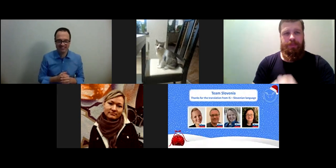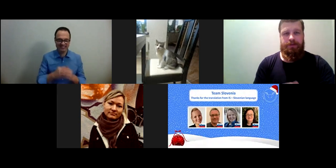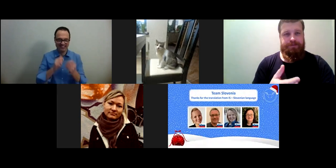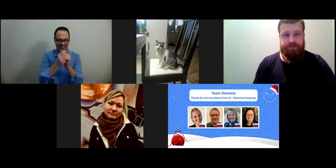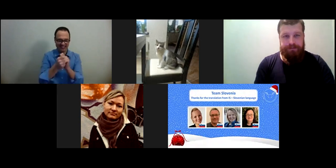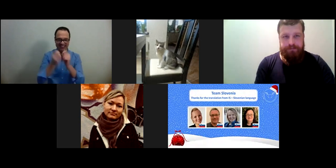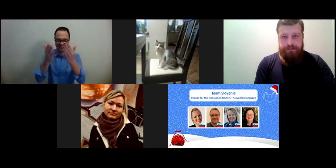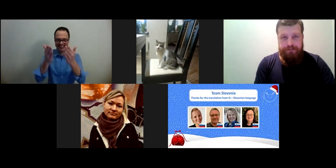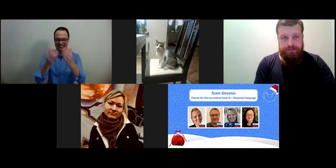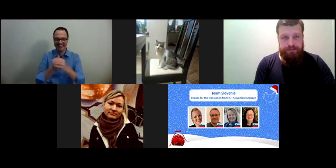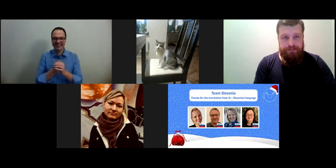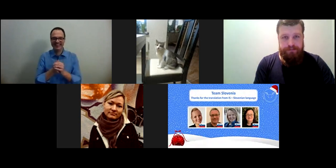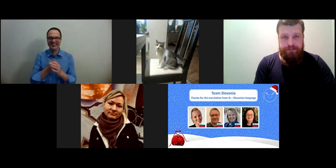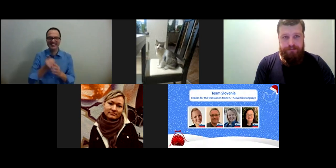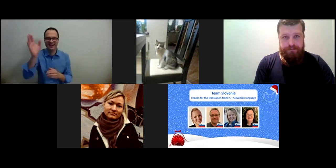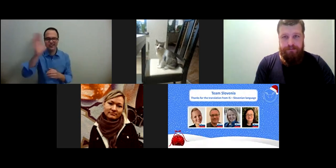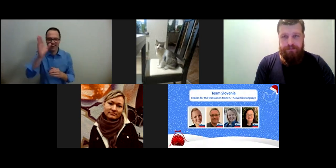Slovenia. Yes.